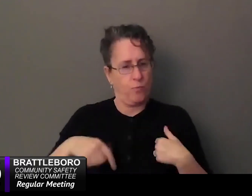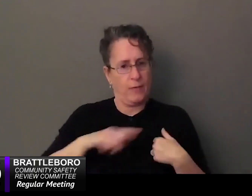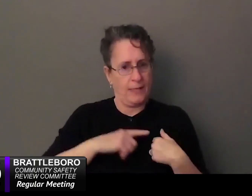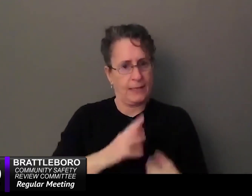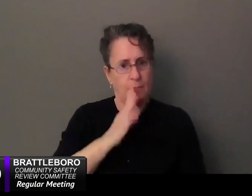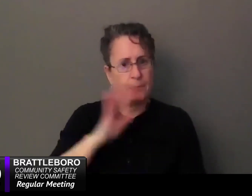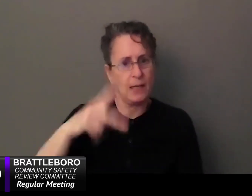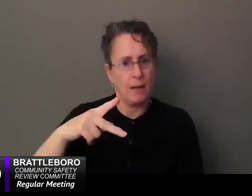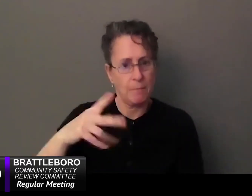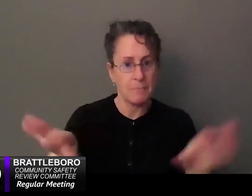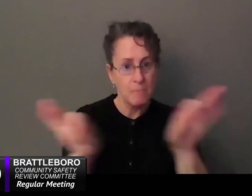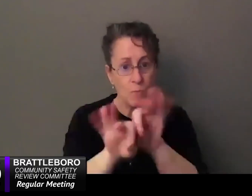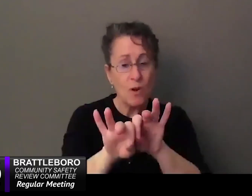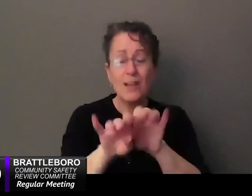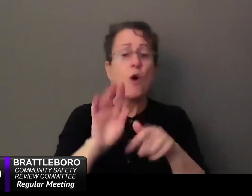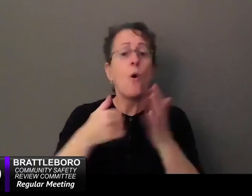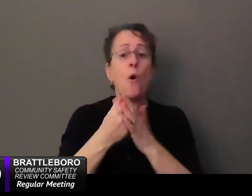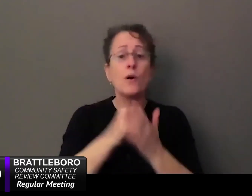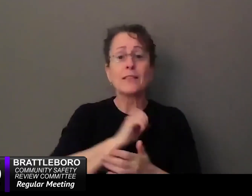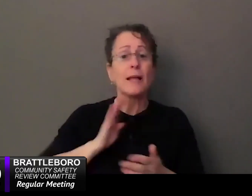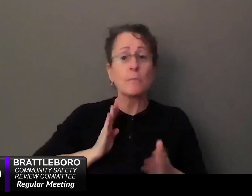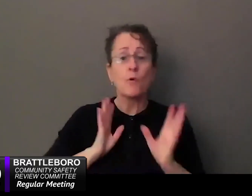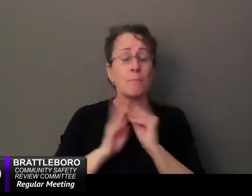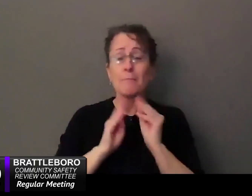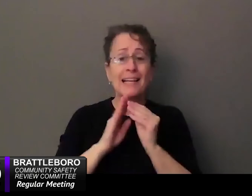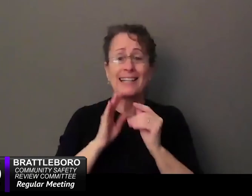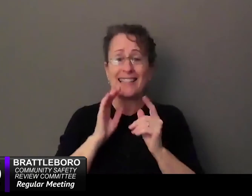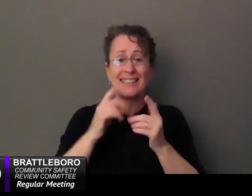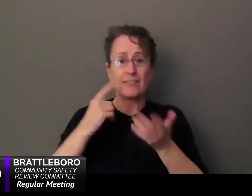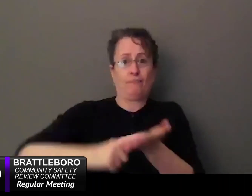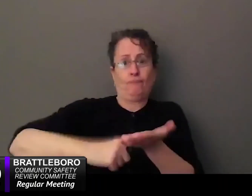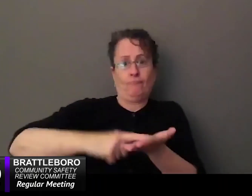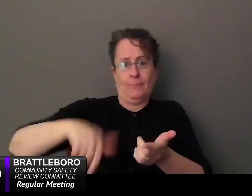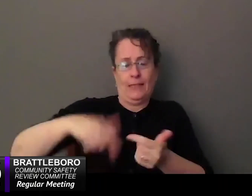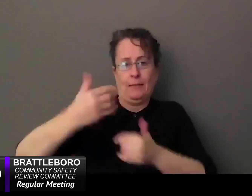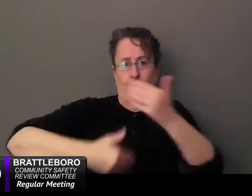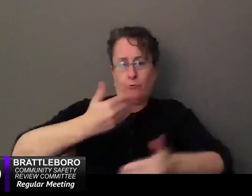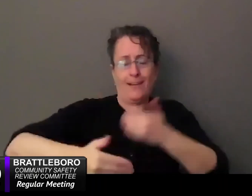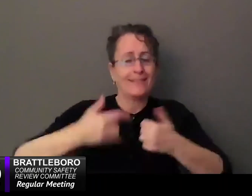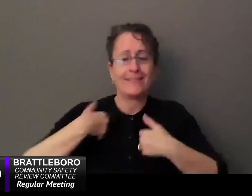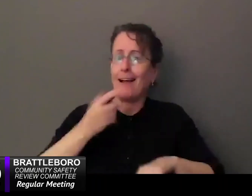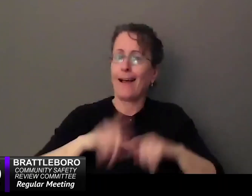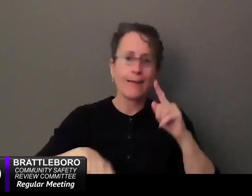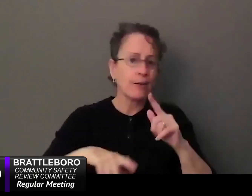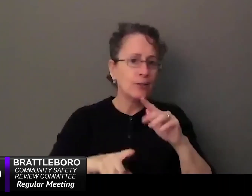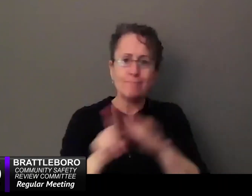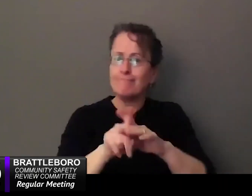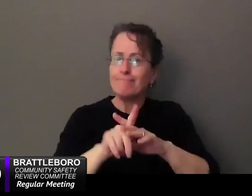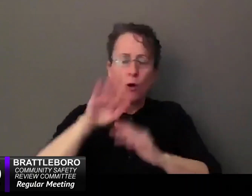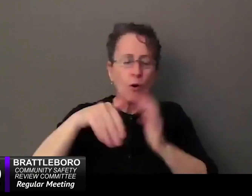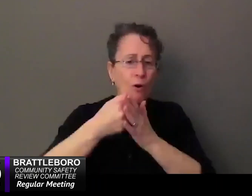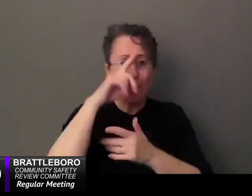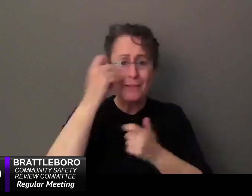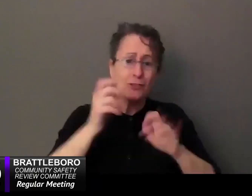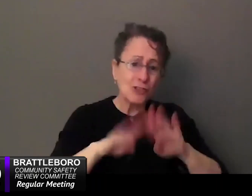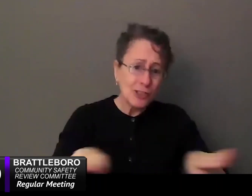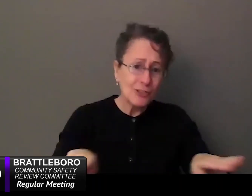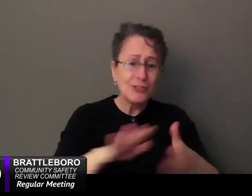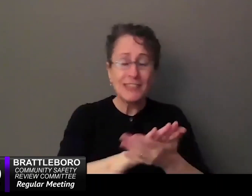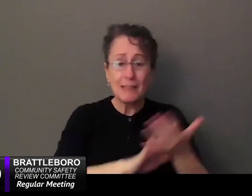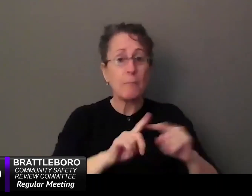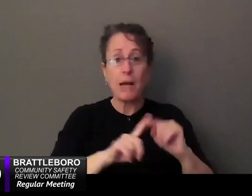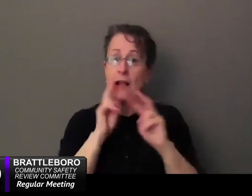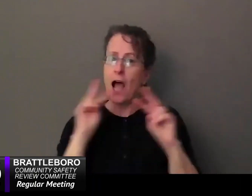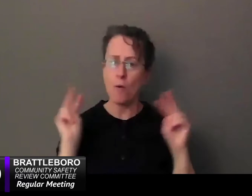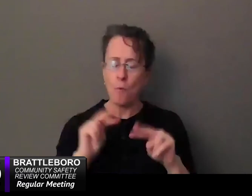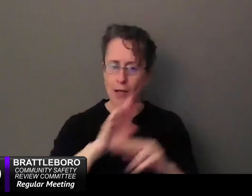couldn't attend all the select board meetings leading up to this due to the timing and kids, and it takes some pre-planning for me to do that, I did watch all of them when